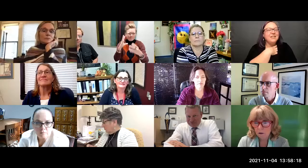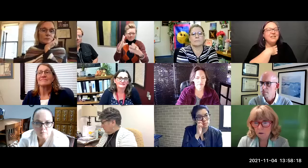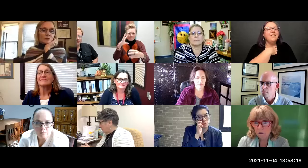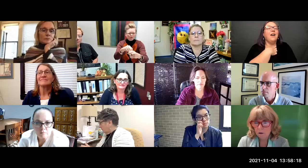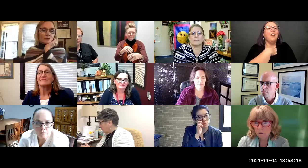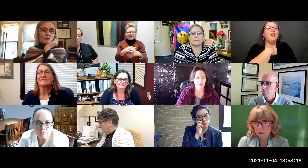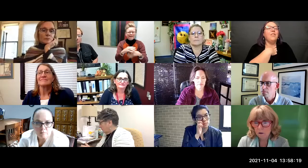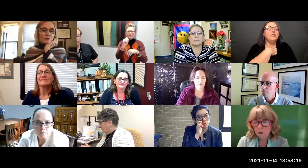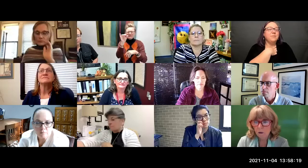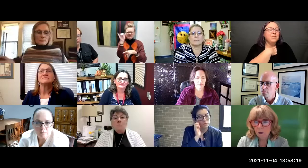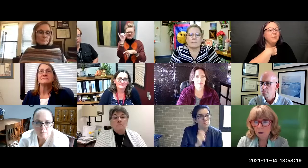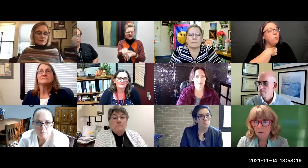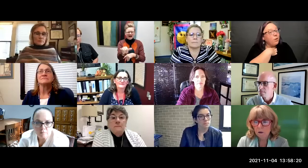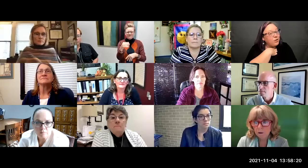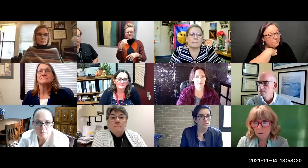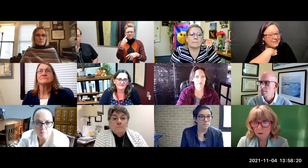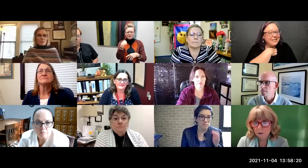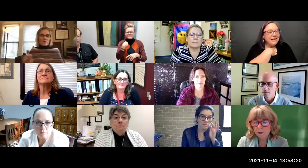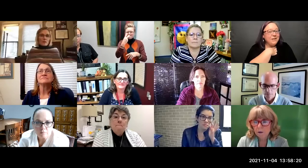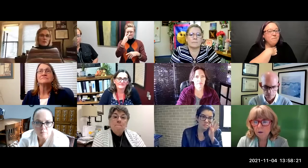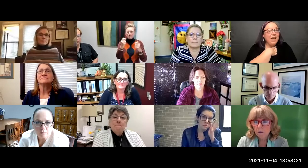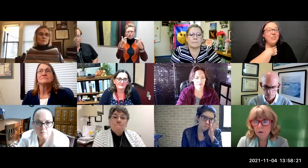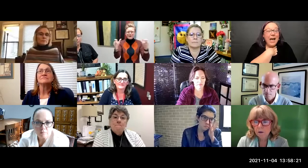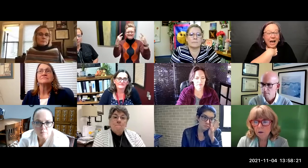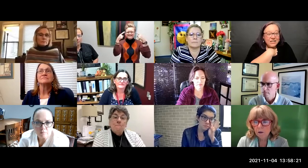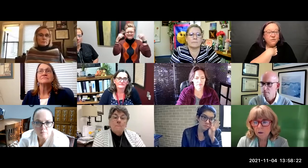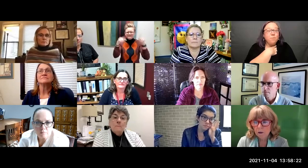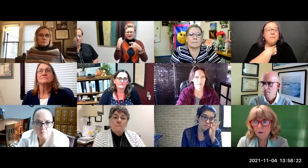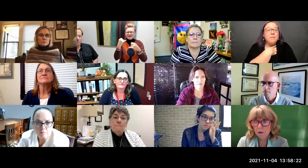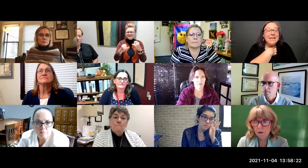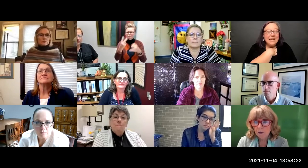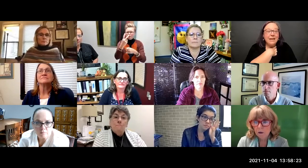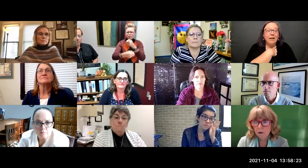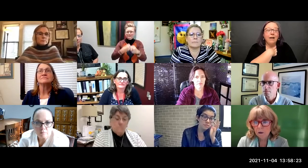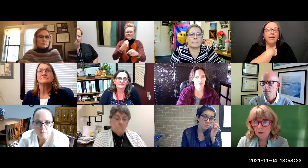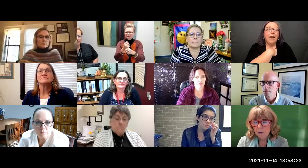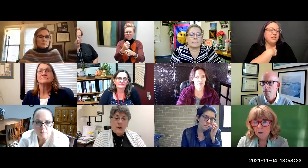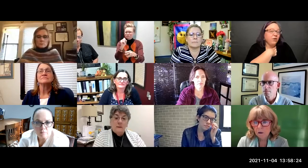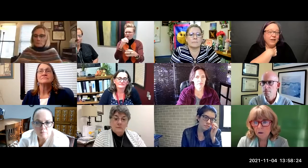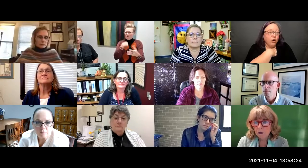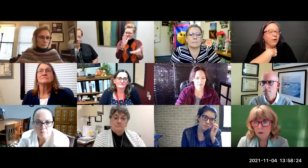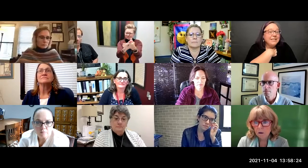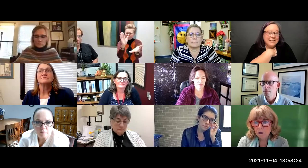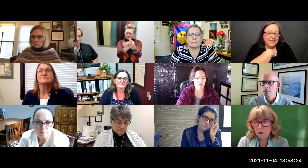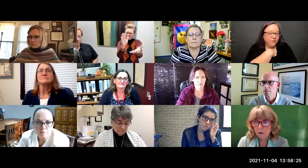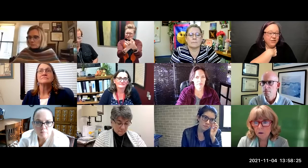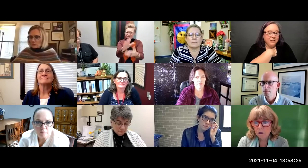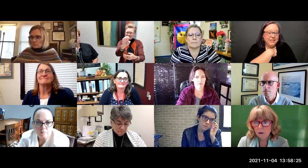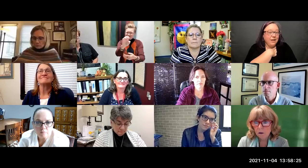There seems to be more participants. And that, for me, has felt like a great success over the